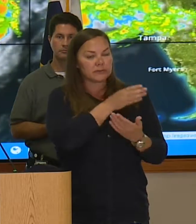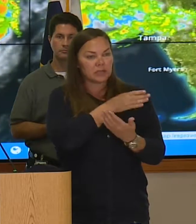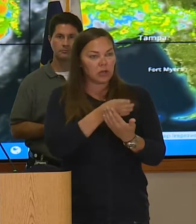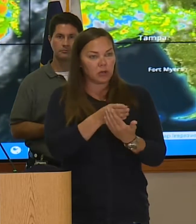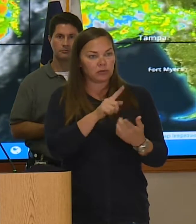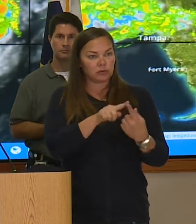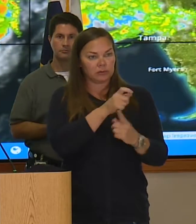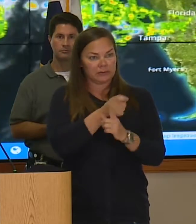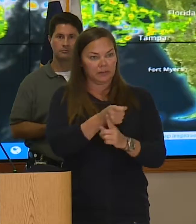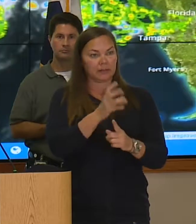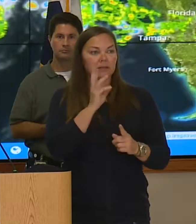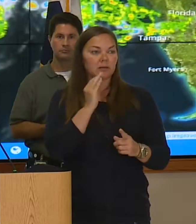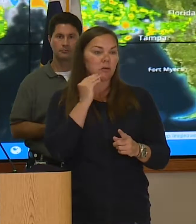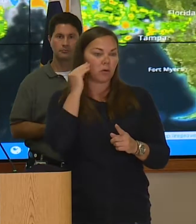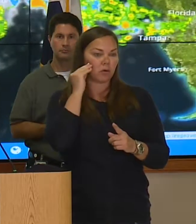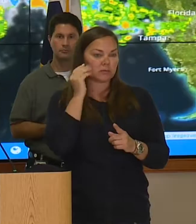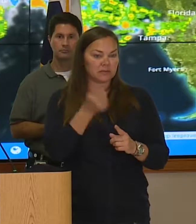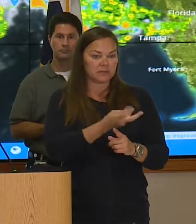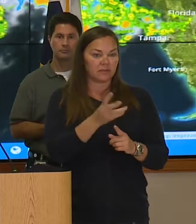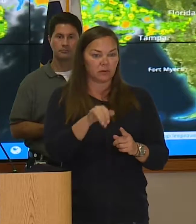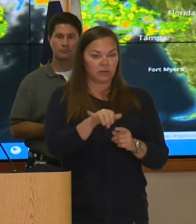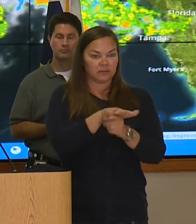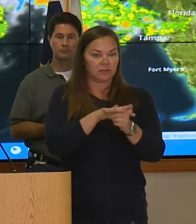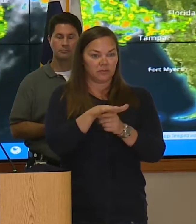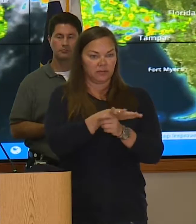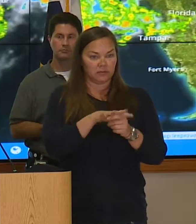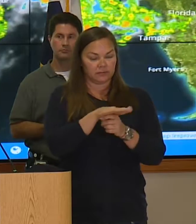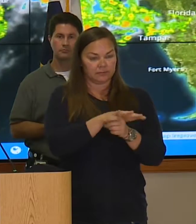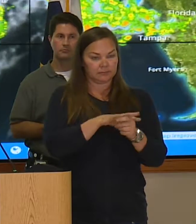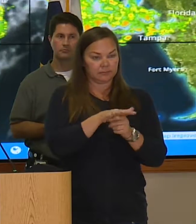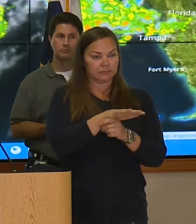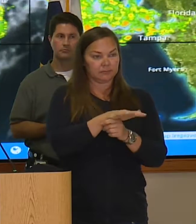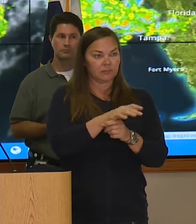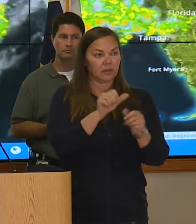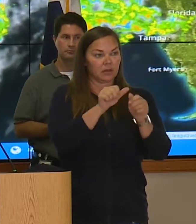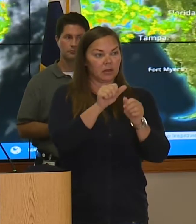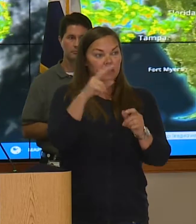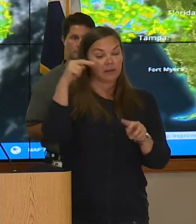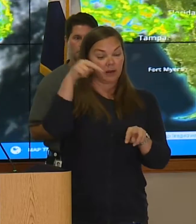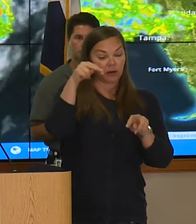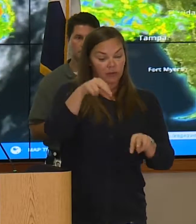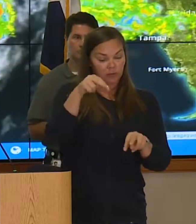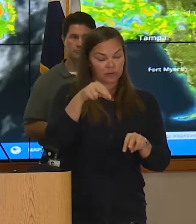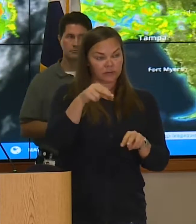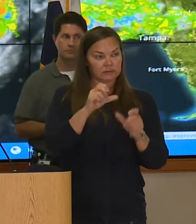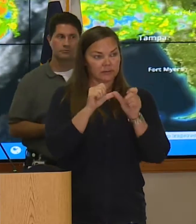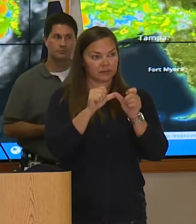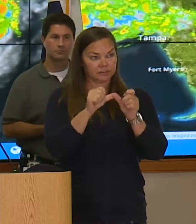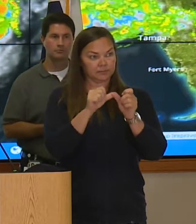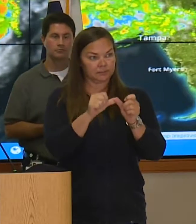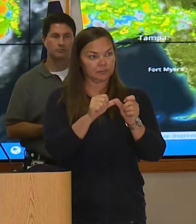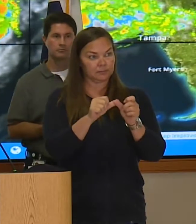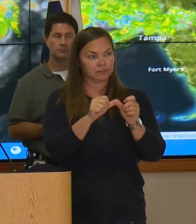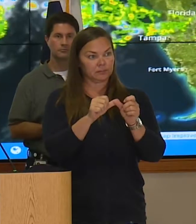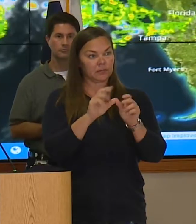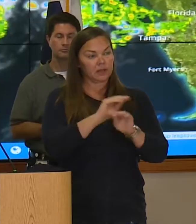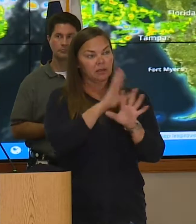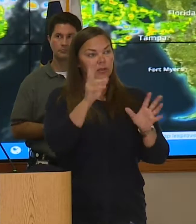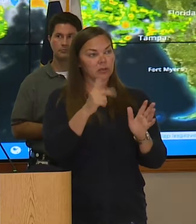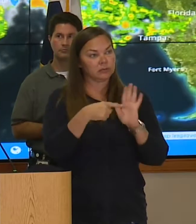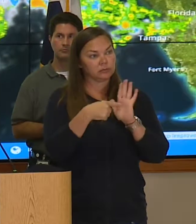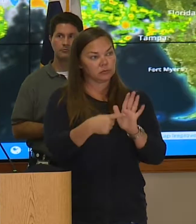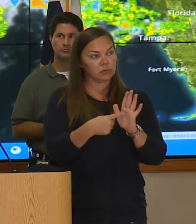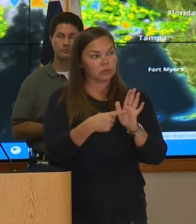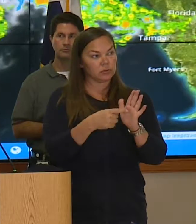close to impacting homes in several of those subdivisions. The aerial assessment that is ongoing clearly